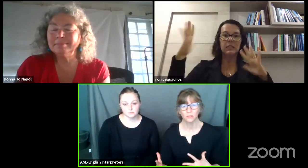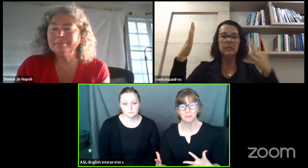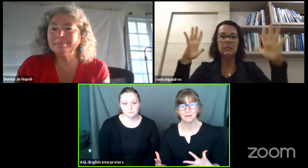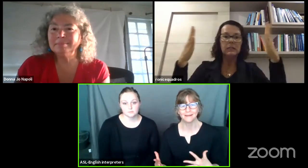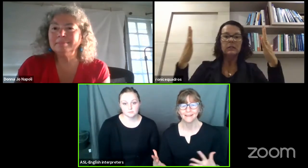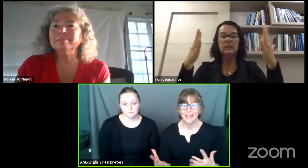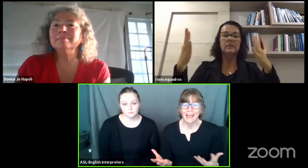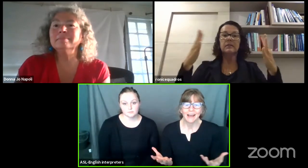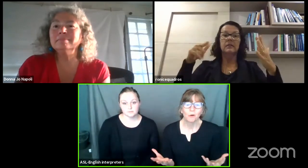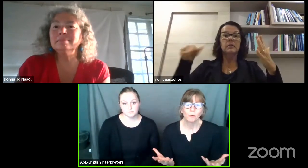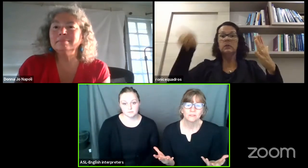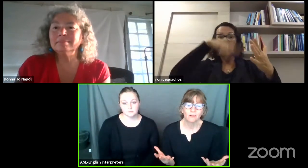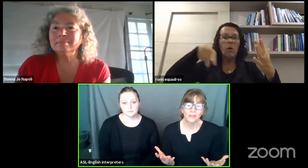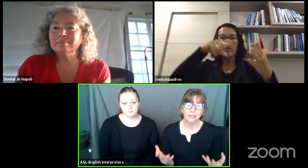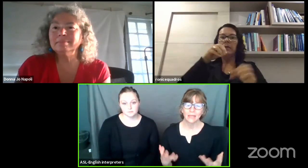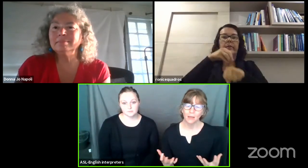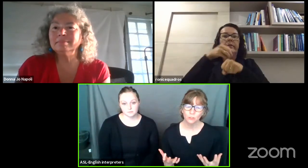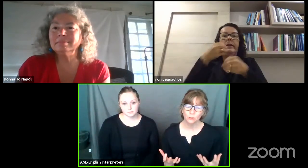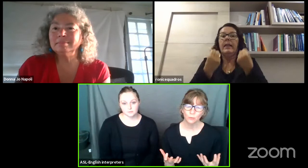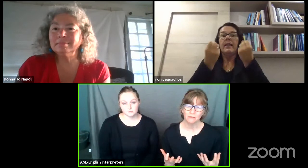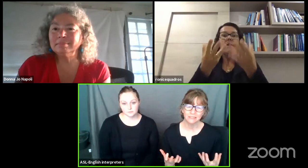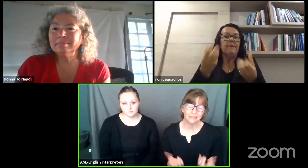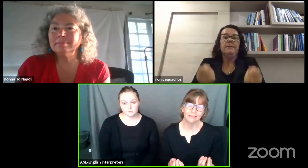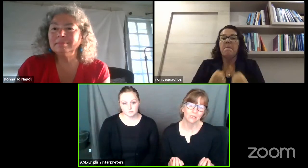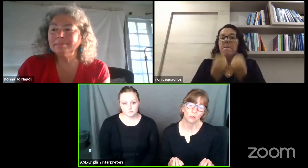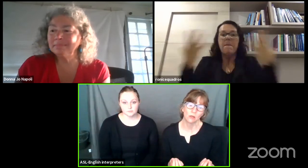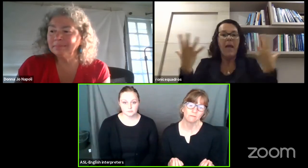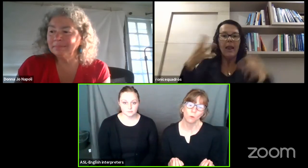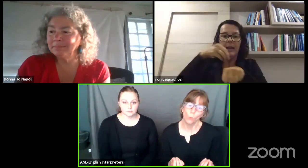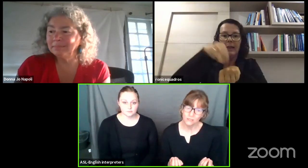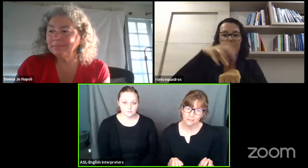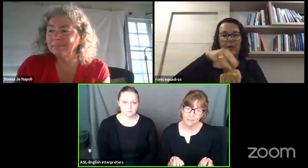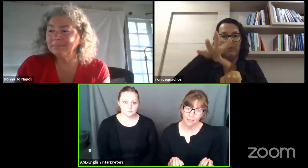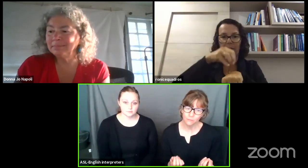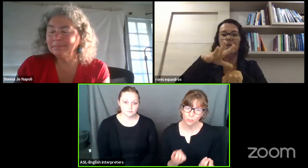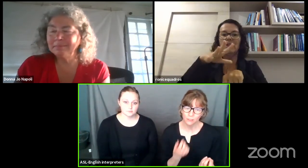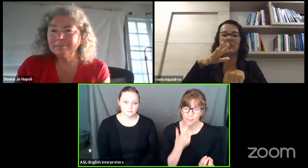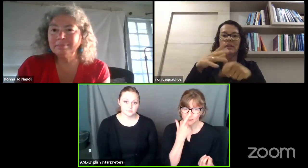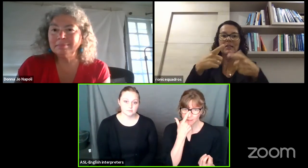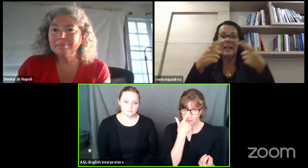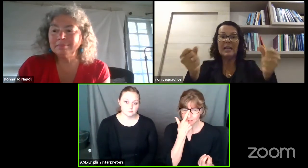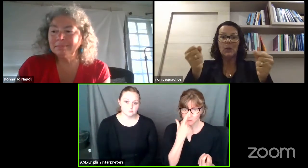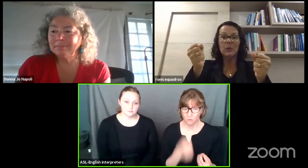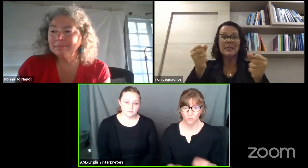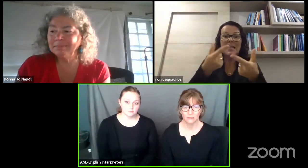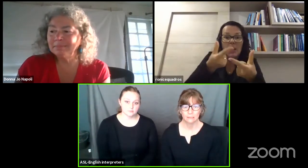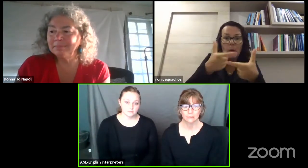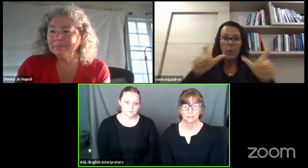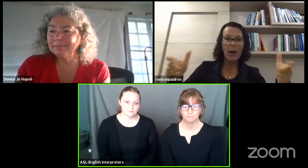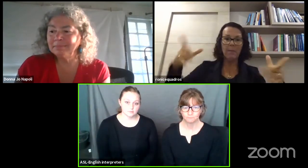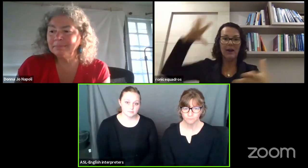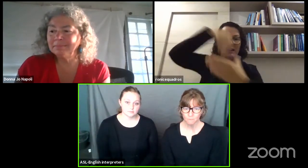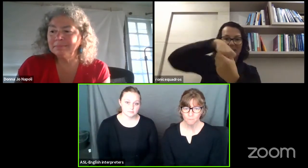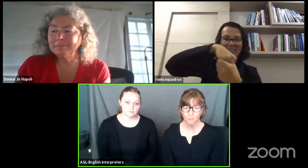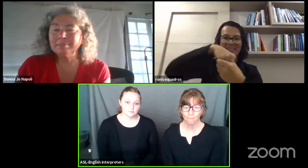or their non-dominant hand? How was all that captured previously? I think a lot of it wasn't captured. And so